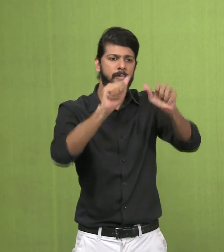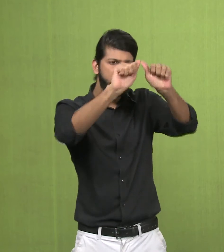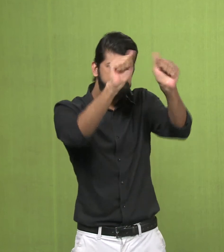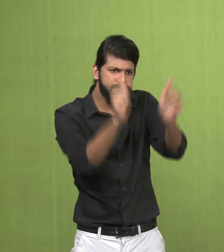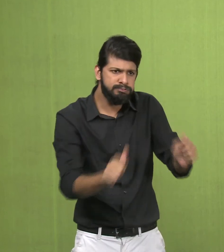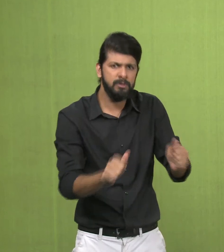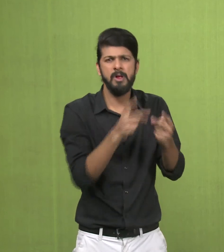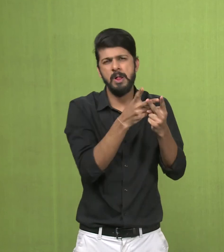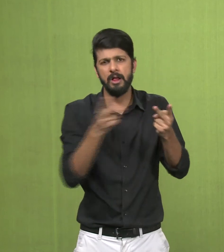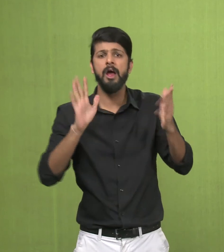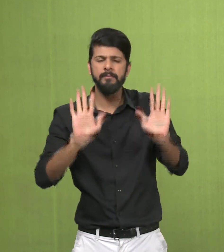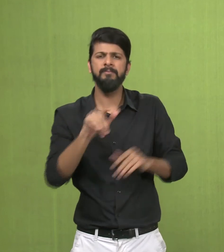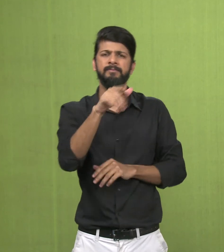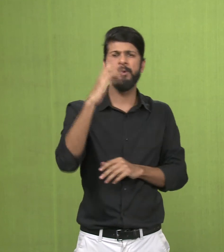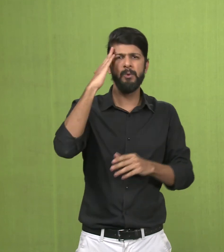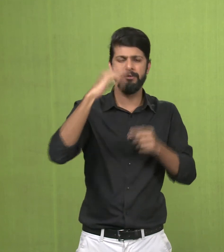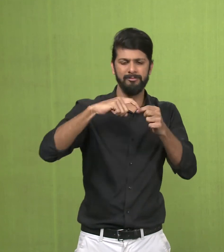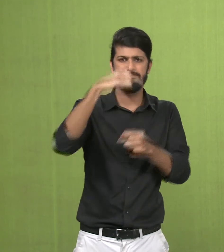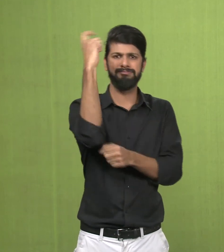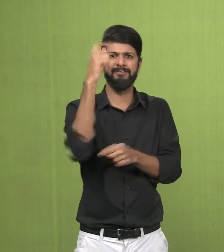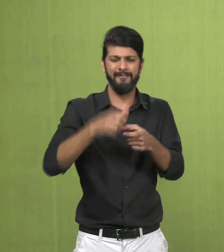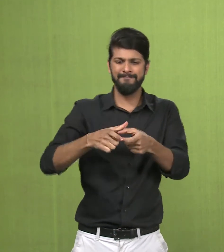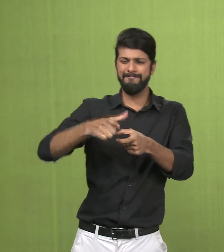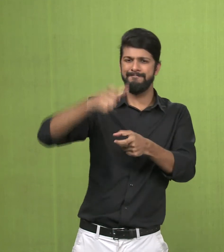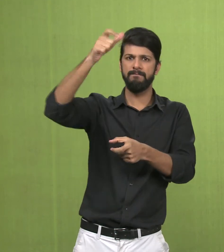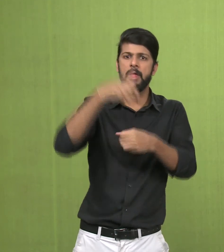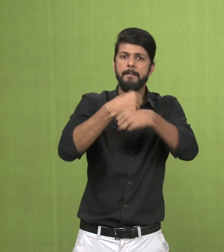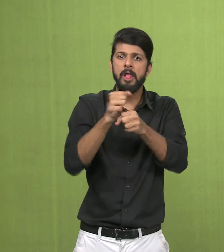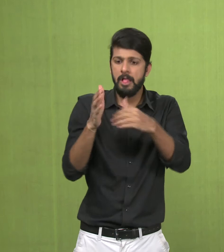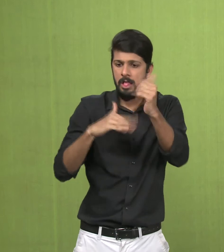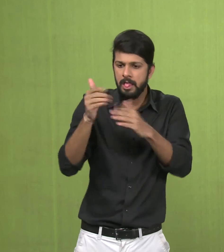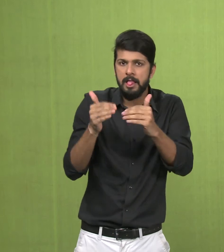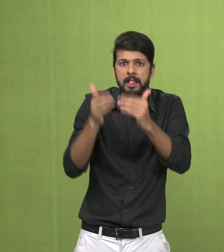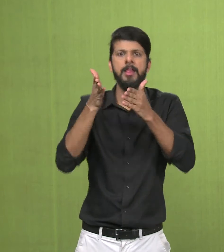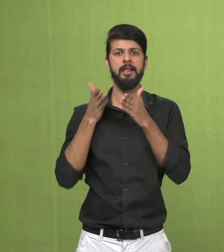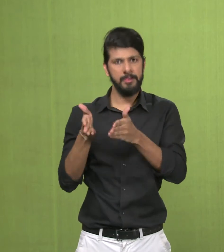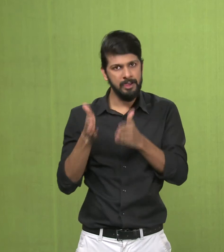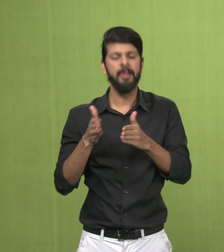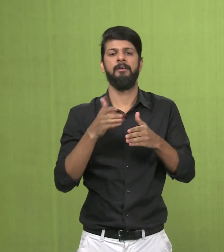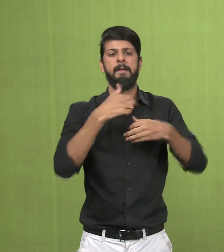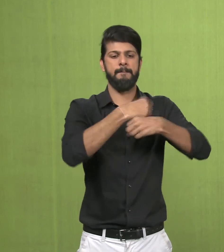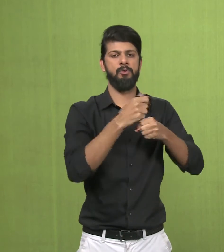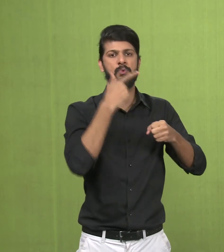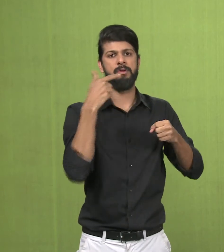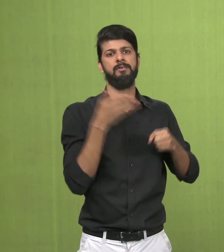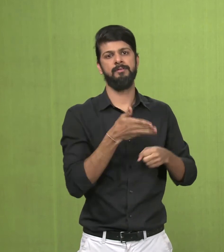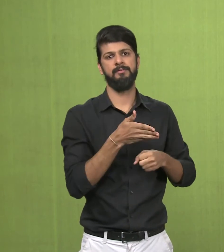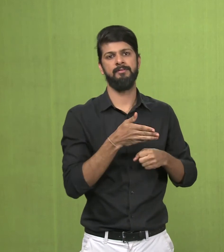These were used to make statues. You would also know the Qutub Minar has also been made of the red